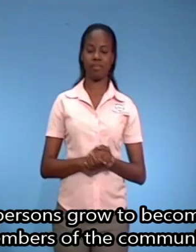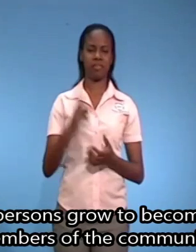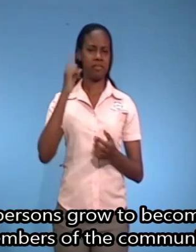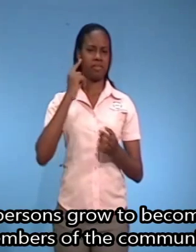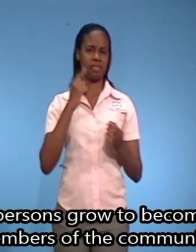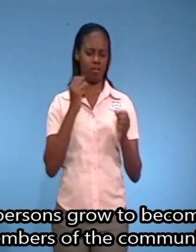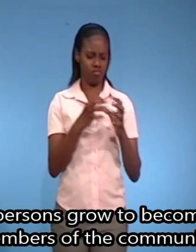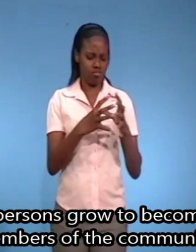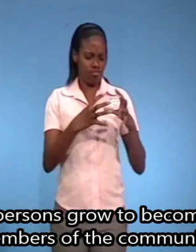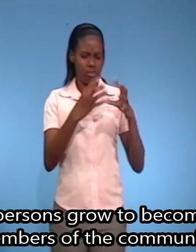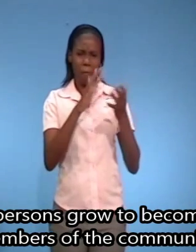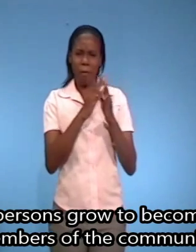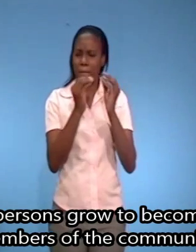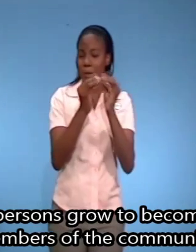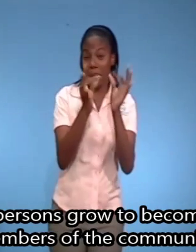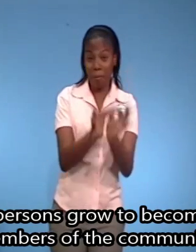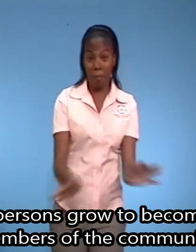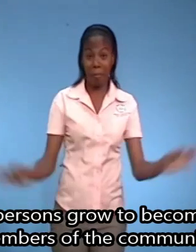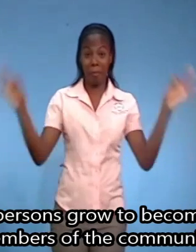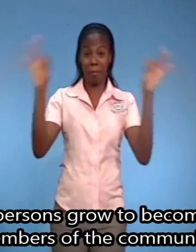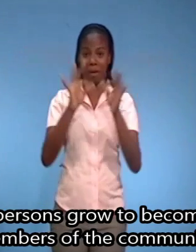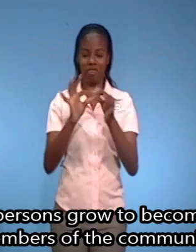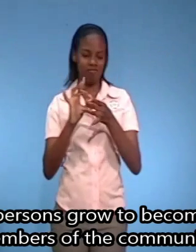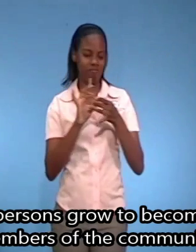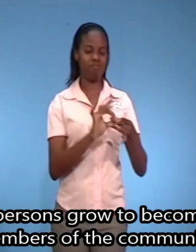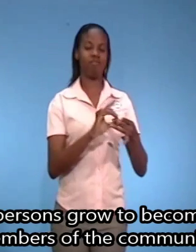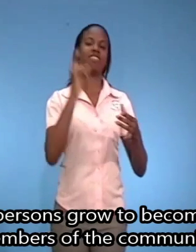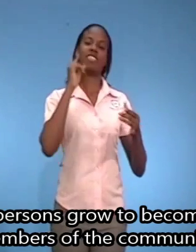As deaf persons grow to become valued members of the community,